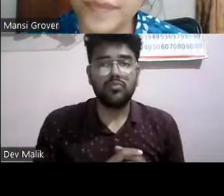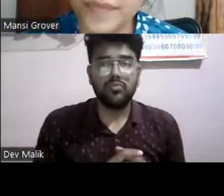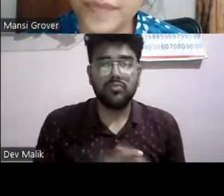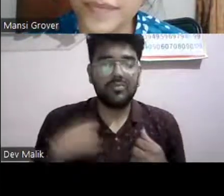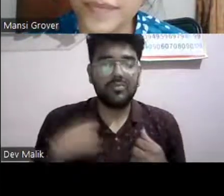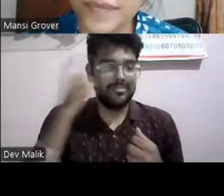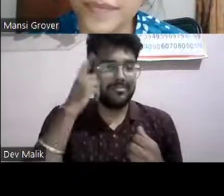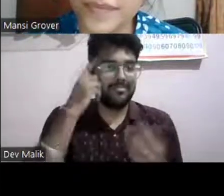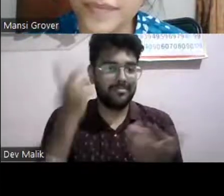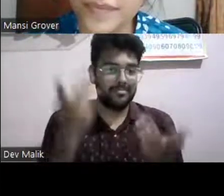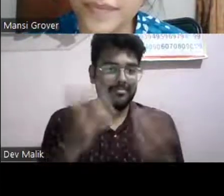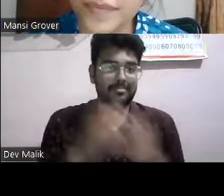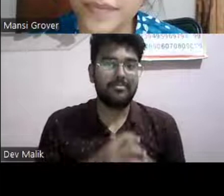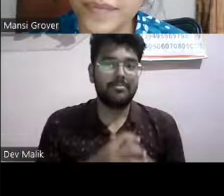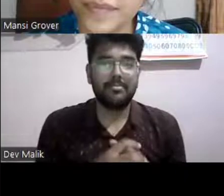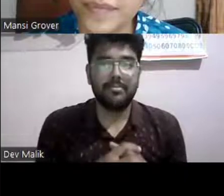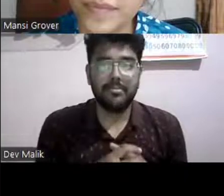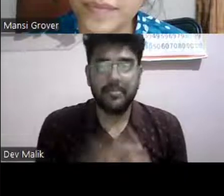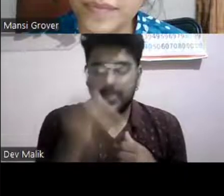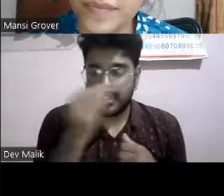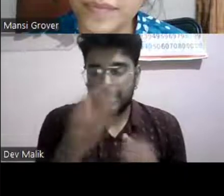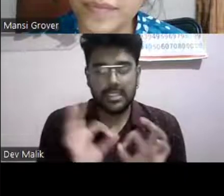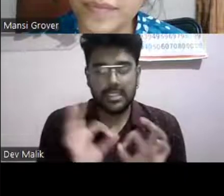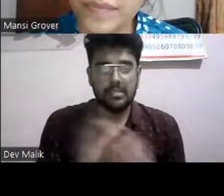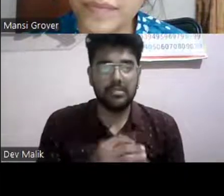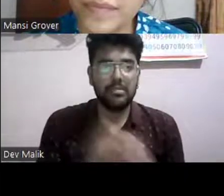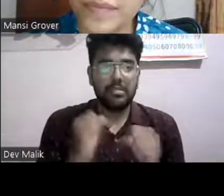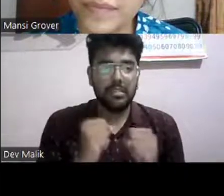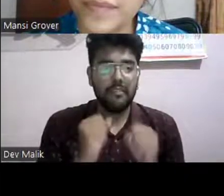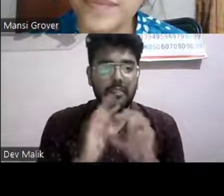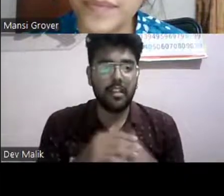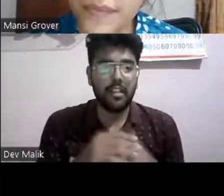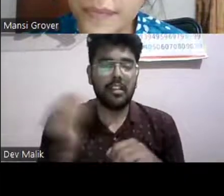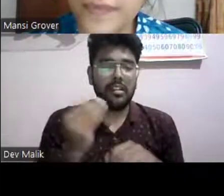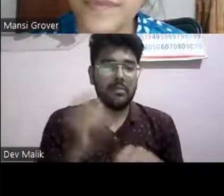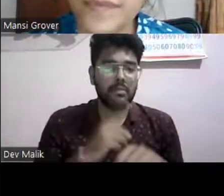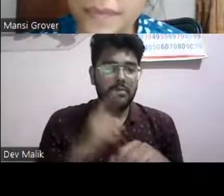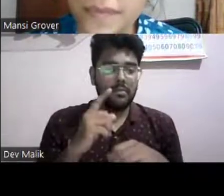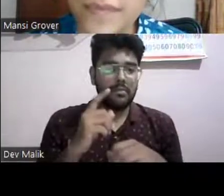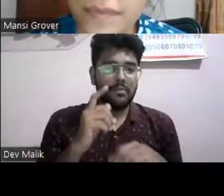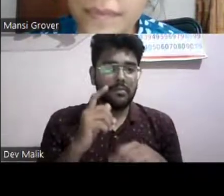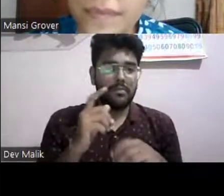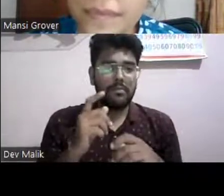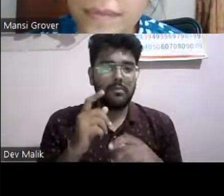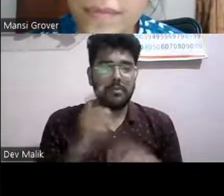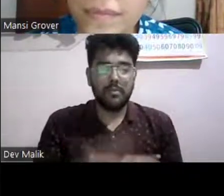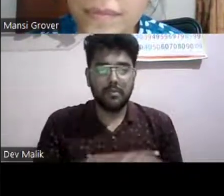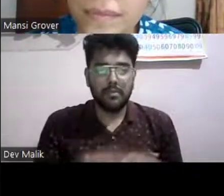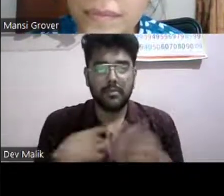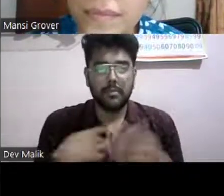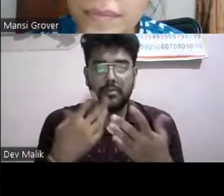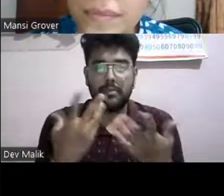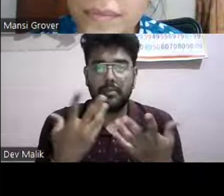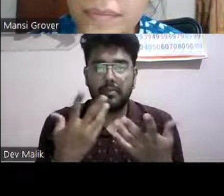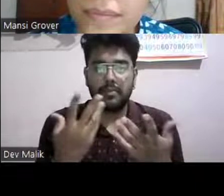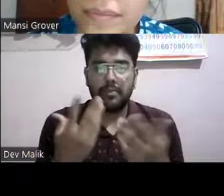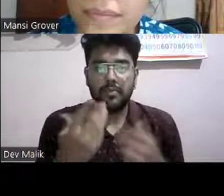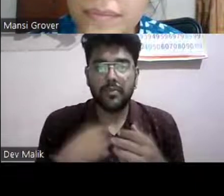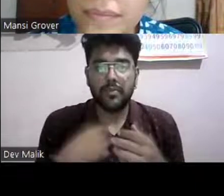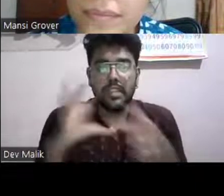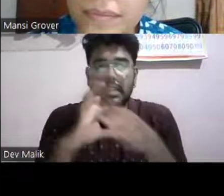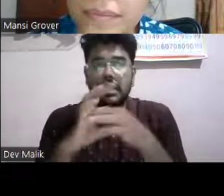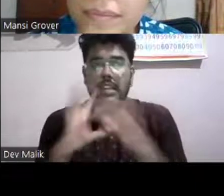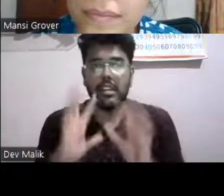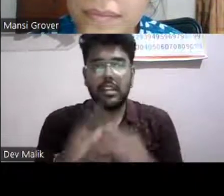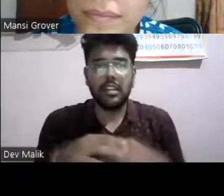So first reaction, most of the cases we feel like this. So basically, sometimes we even relate that if